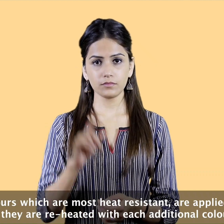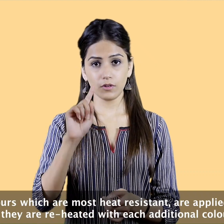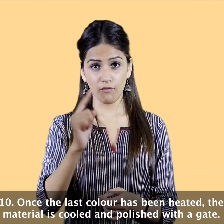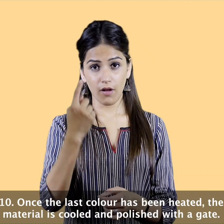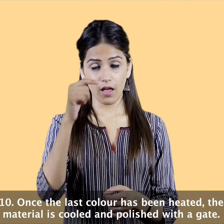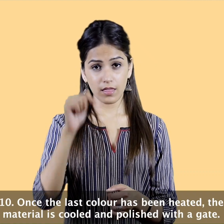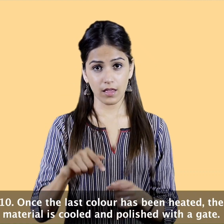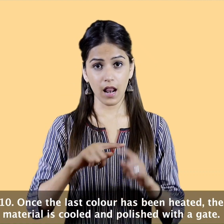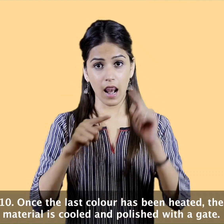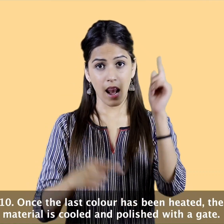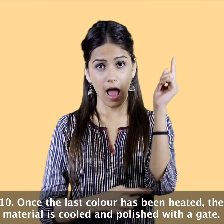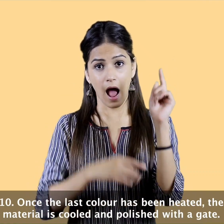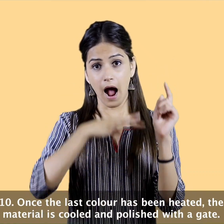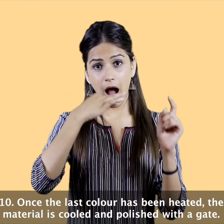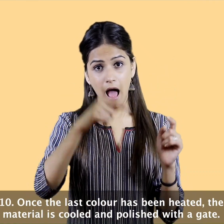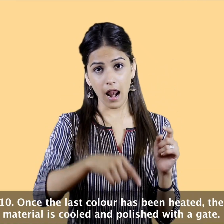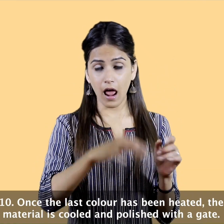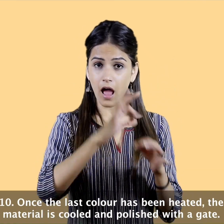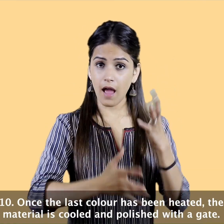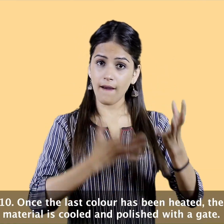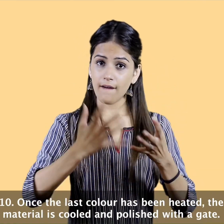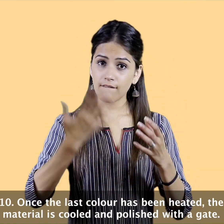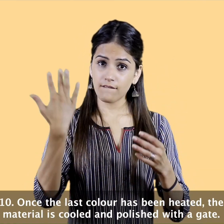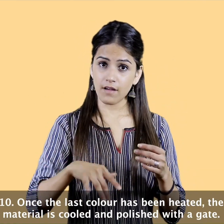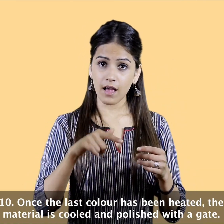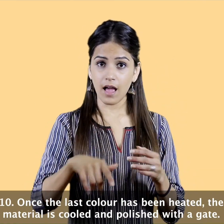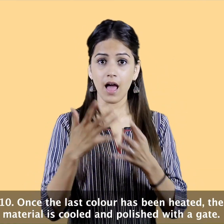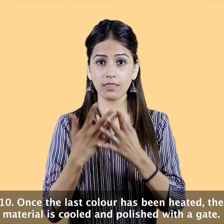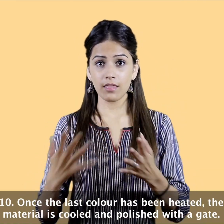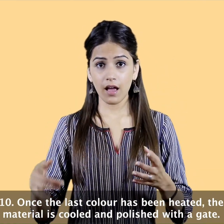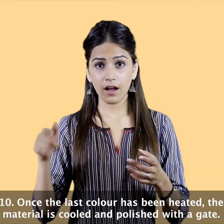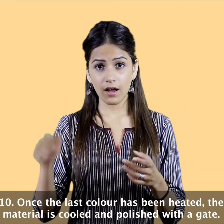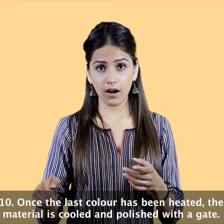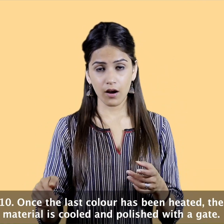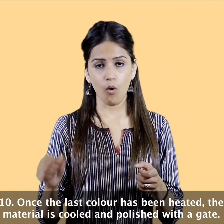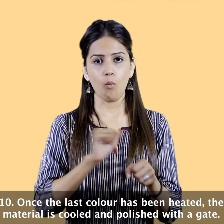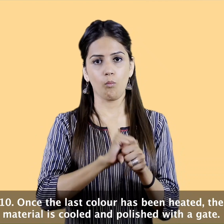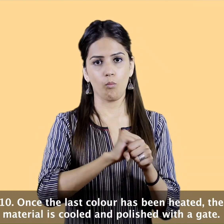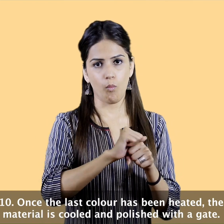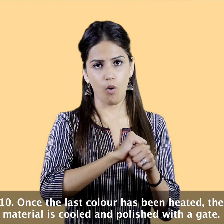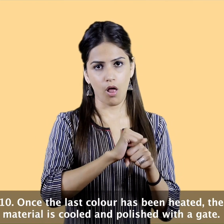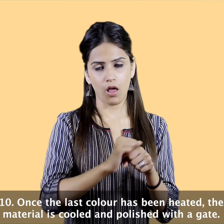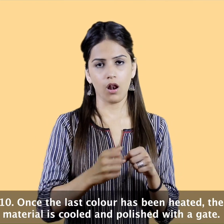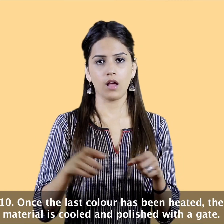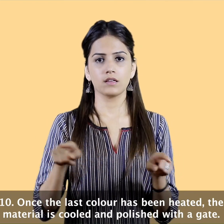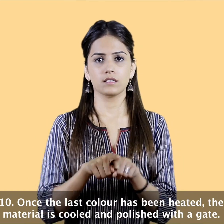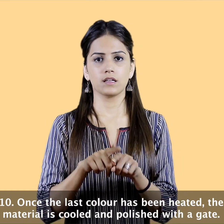Once the last color has been heated, the material is cooled and polished with a gate.